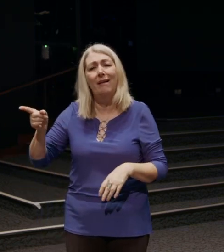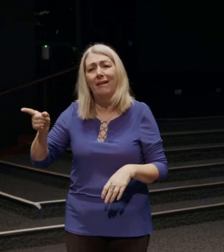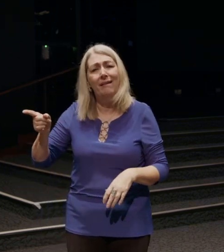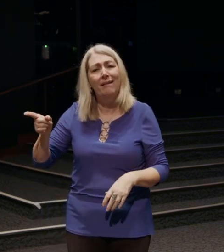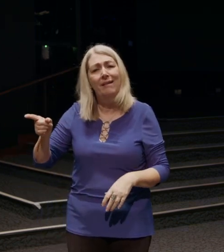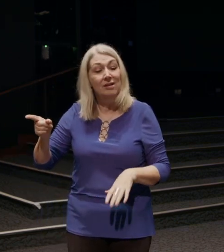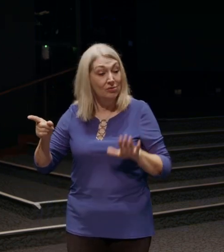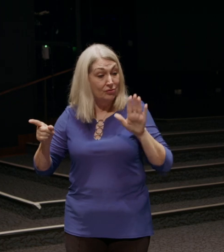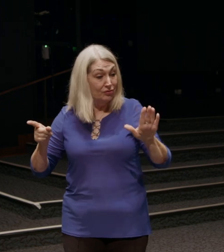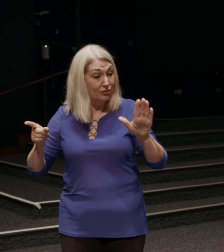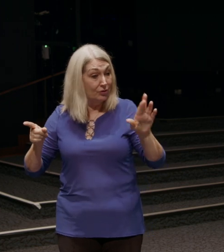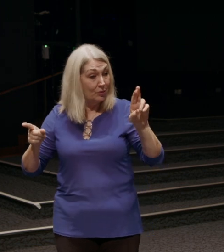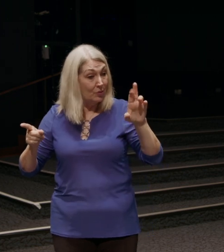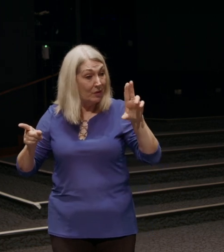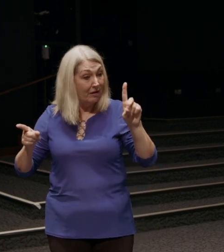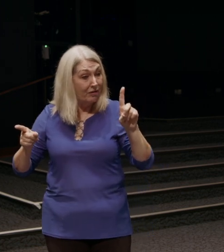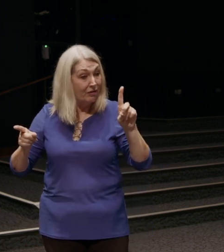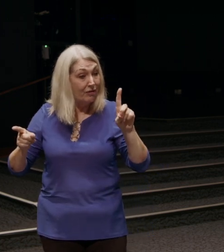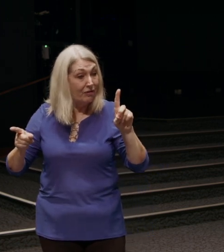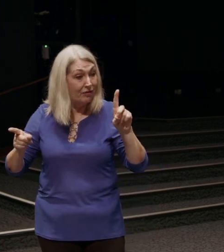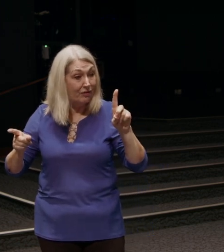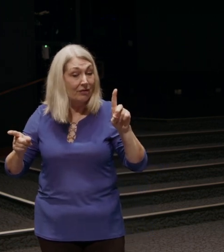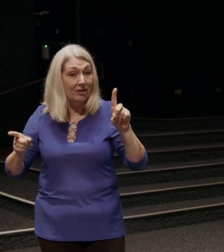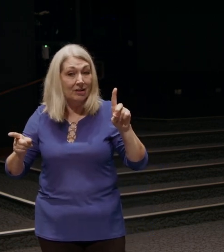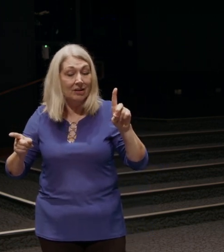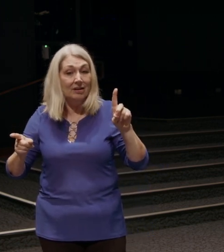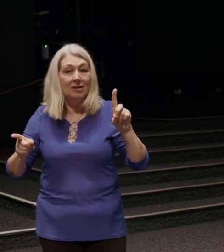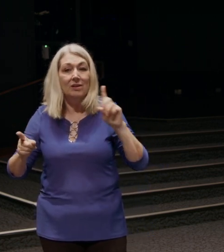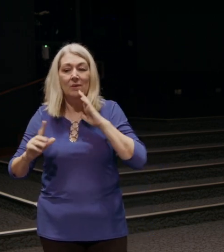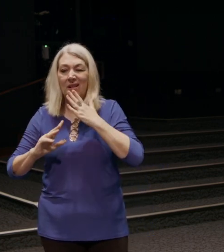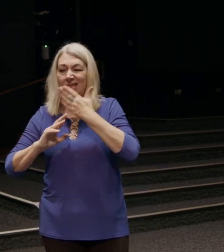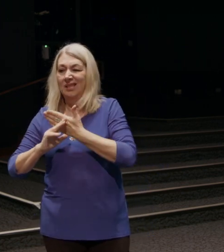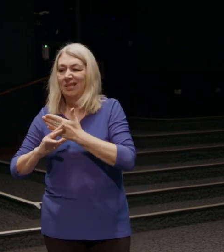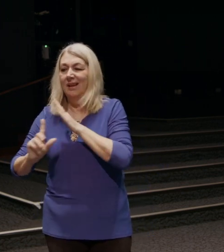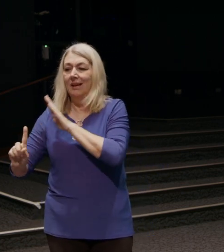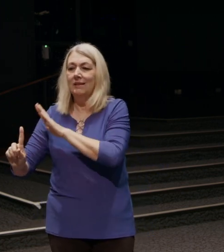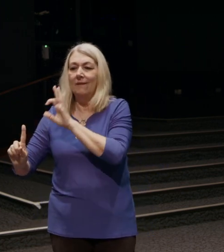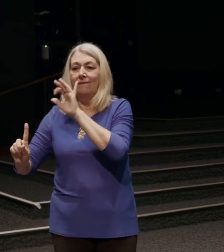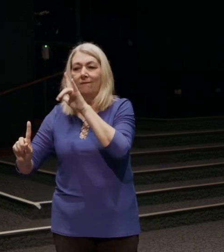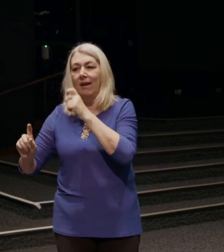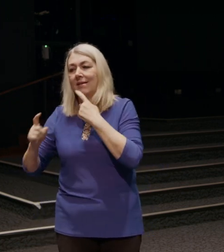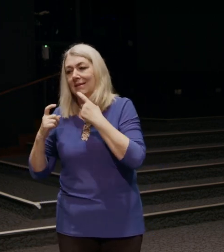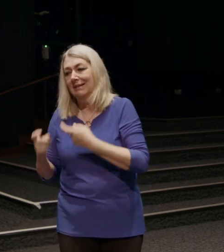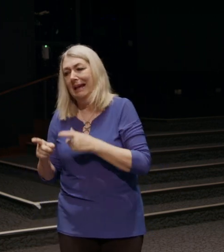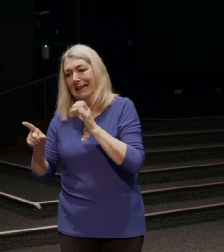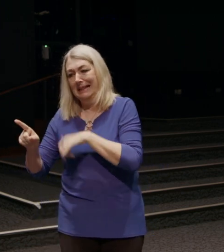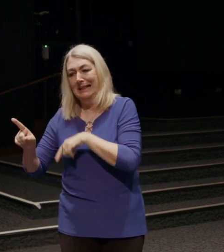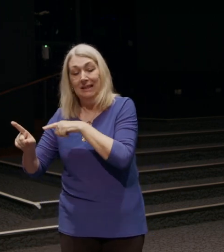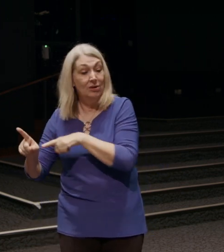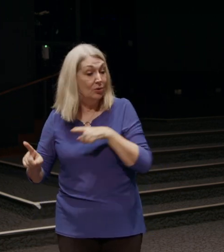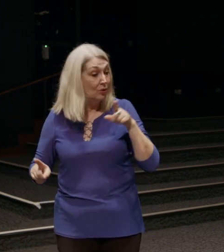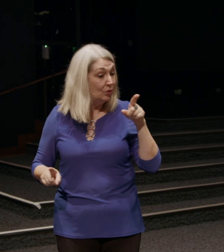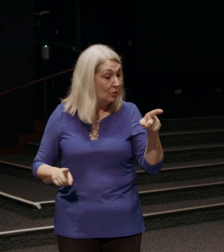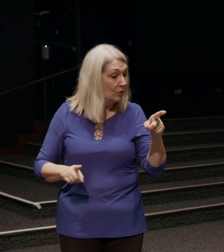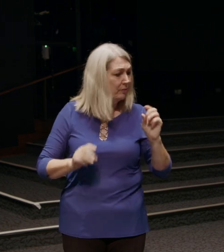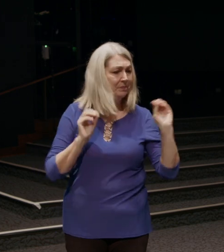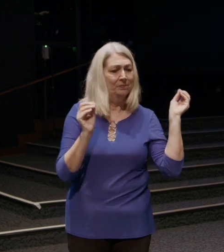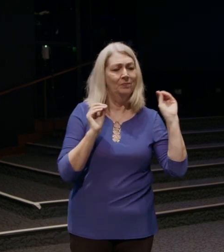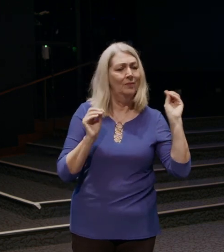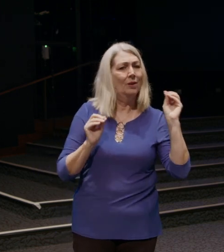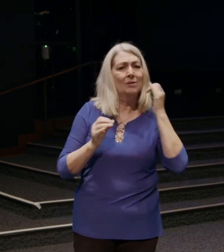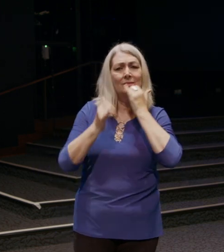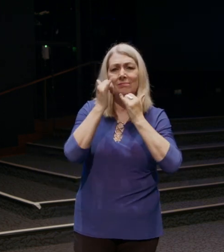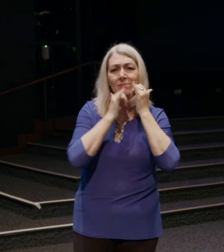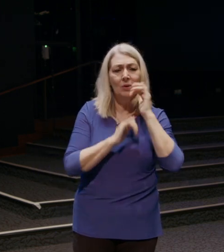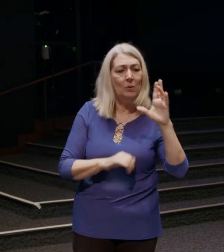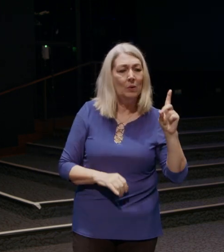we'll take your record and we'll put it in his file. You who did wrong will be made right. He who